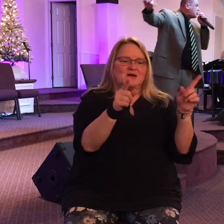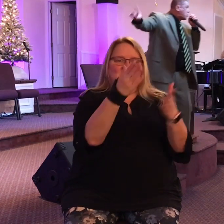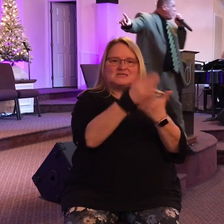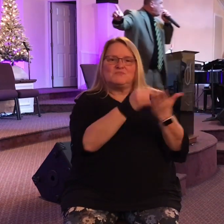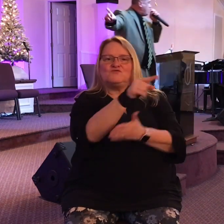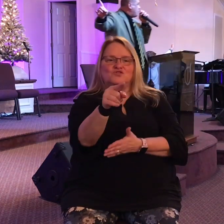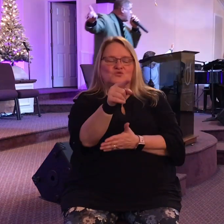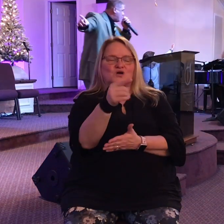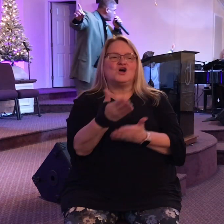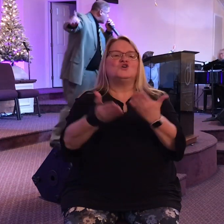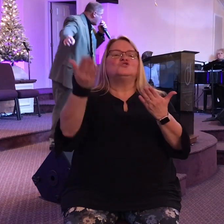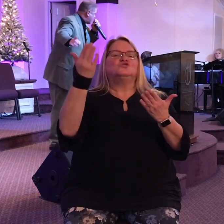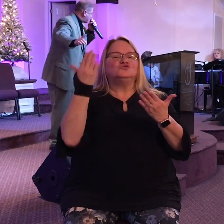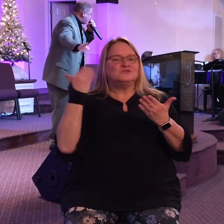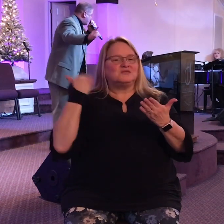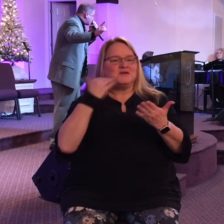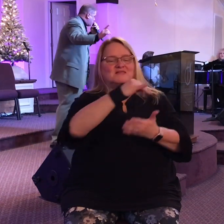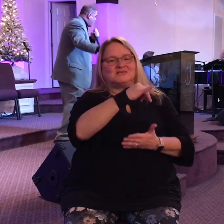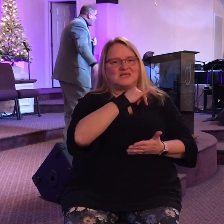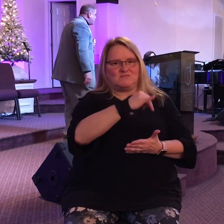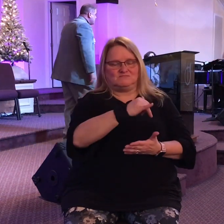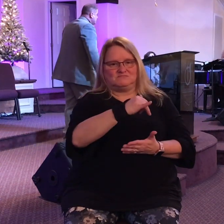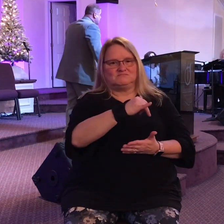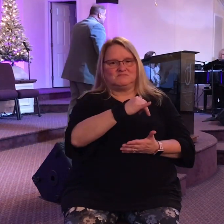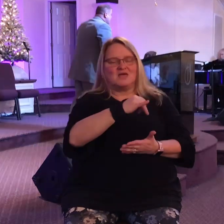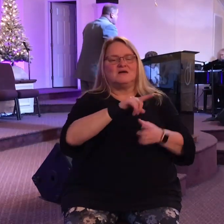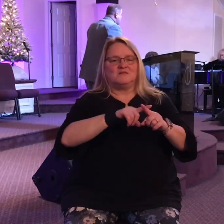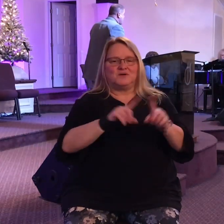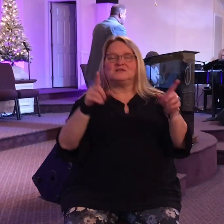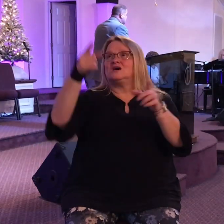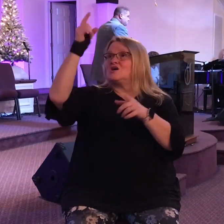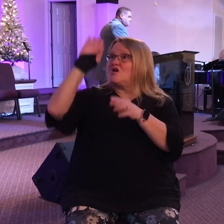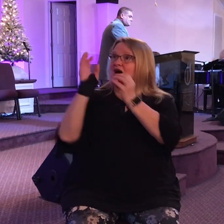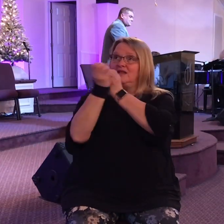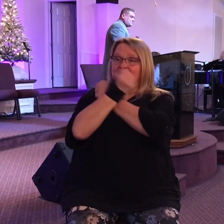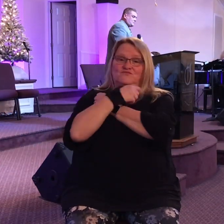and showed them the love of God through it as well. Amen.